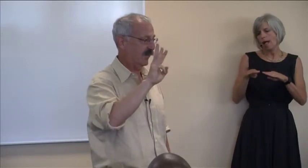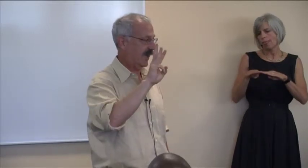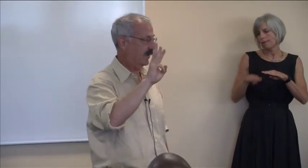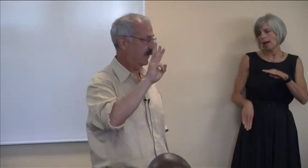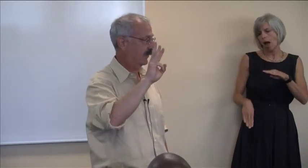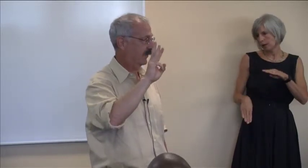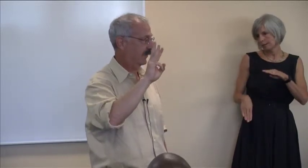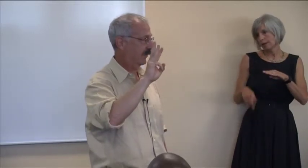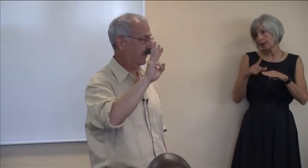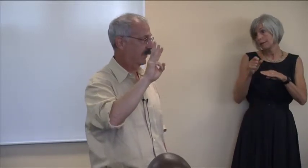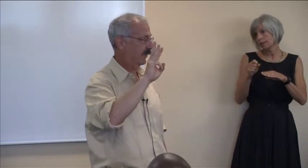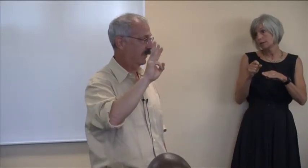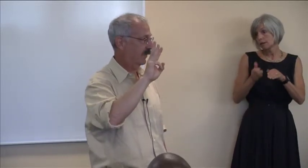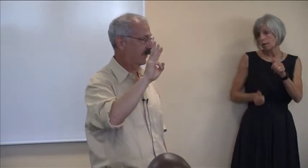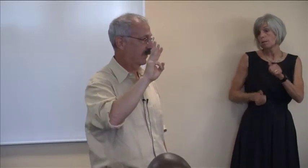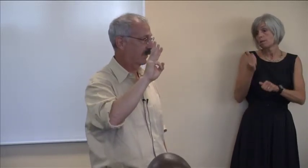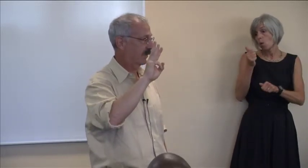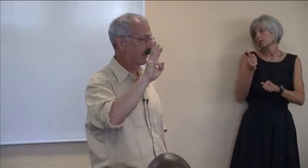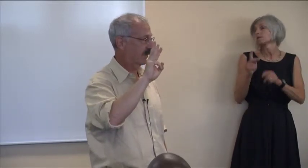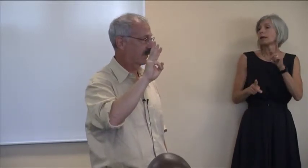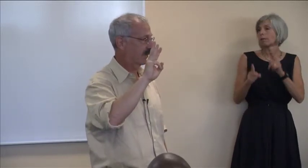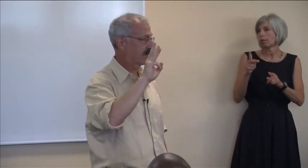receives 3%.